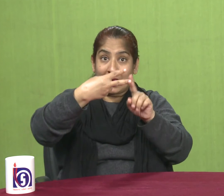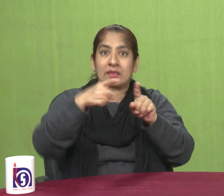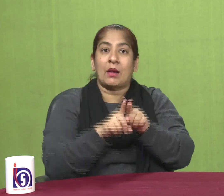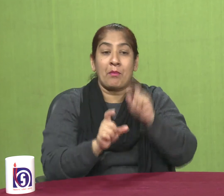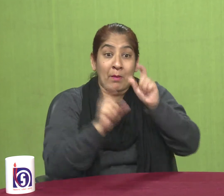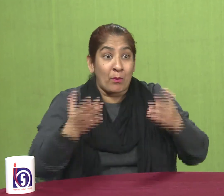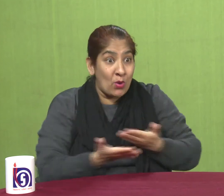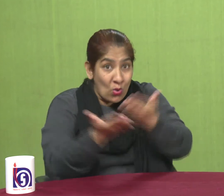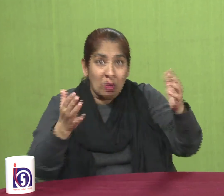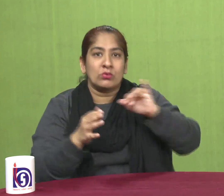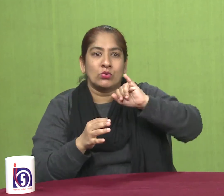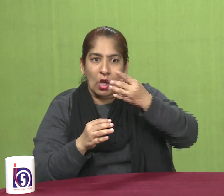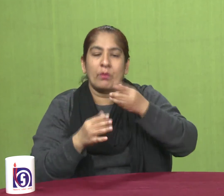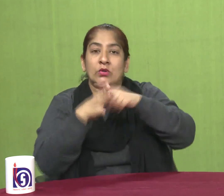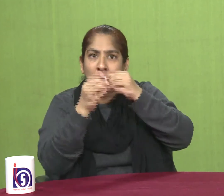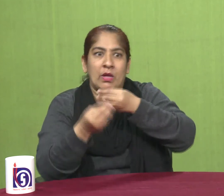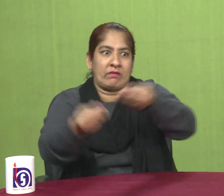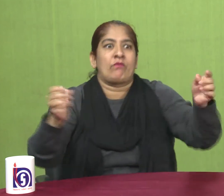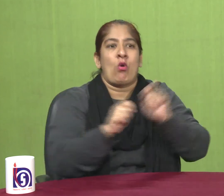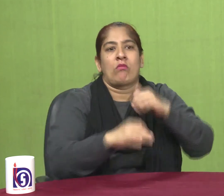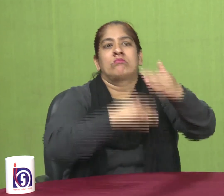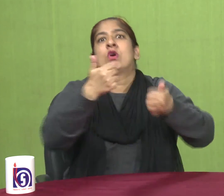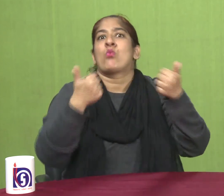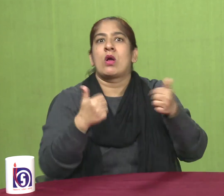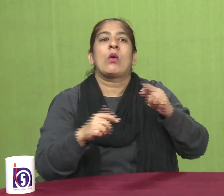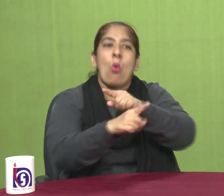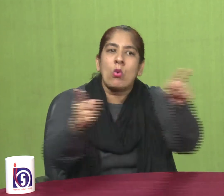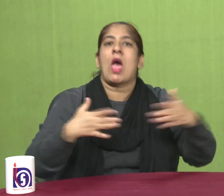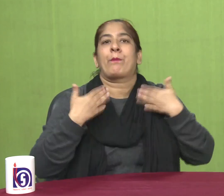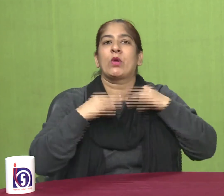Second is employment generation.